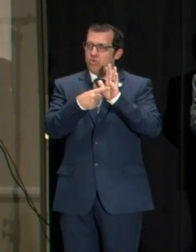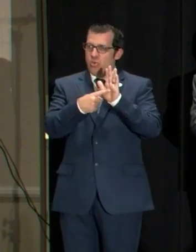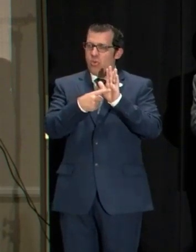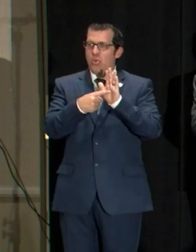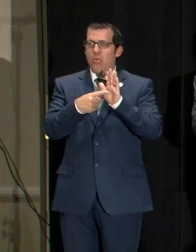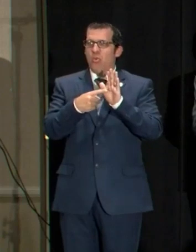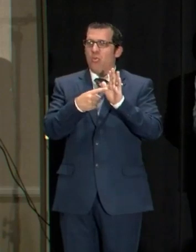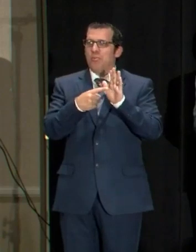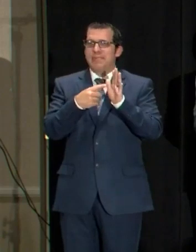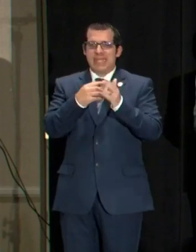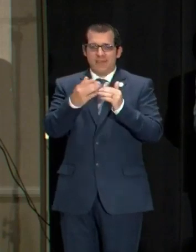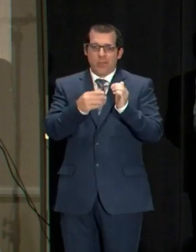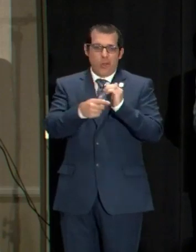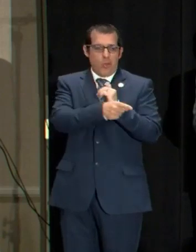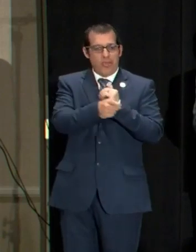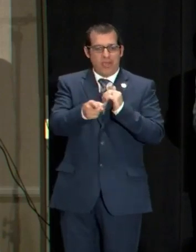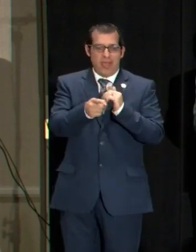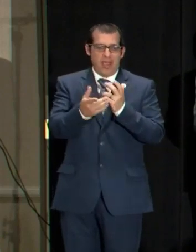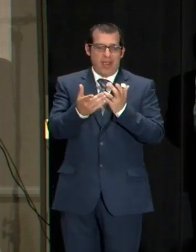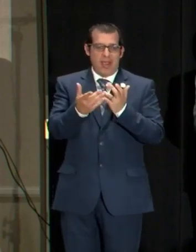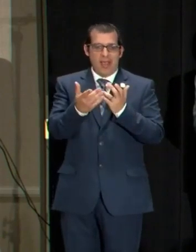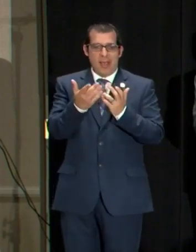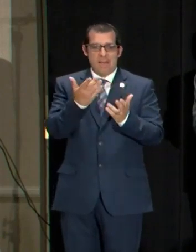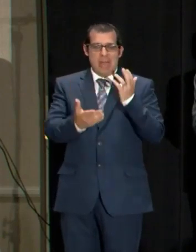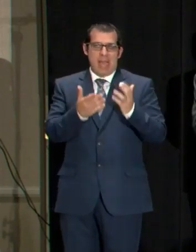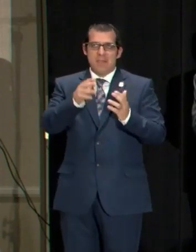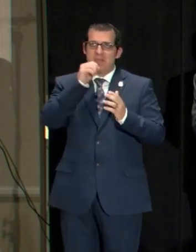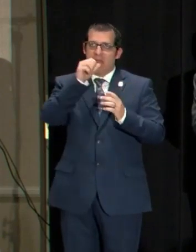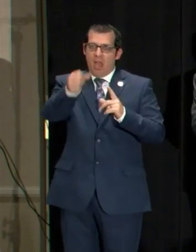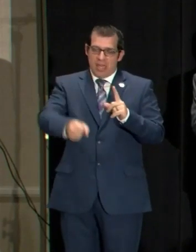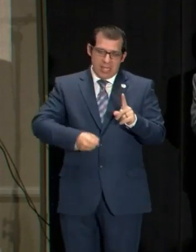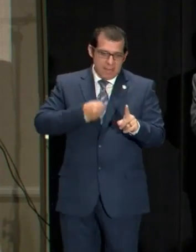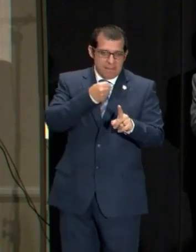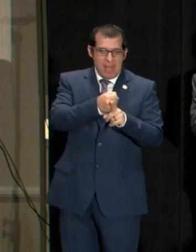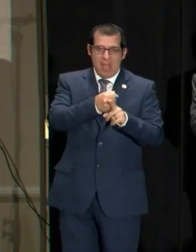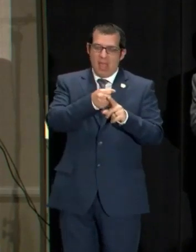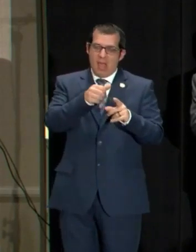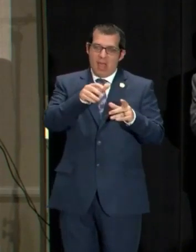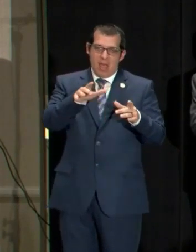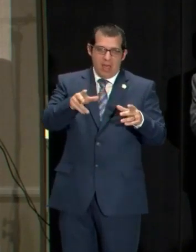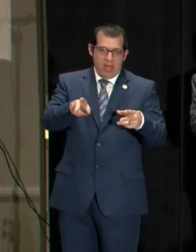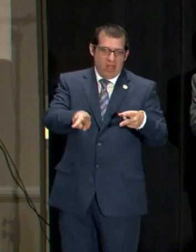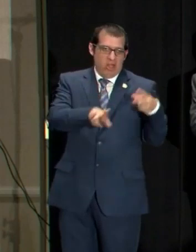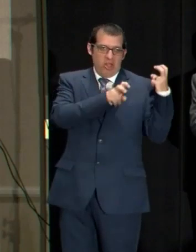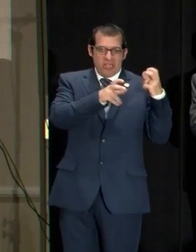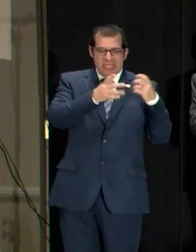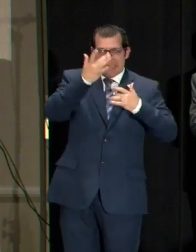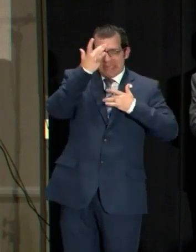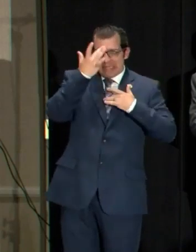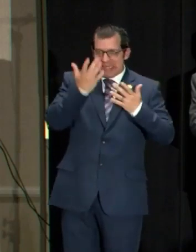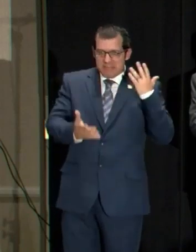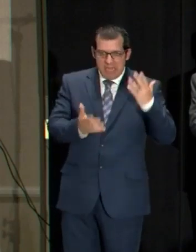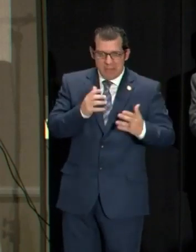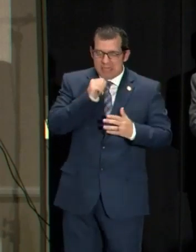because even though they might not terribly impact them in terms of symptoms or